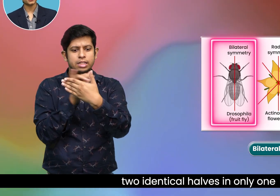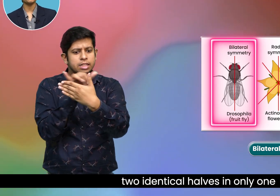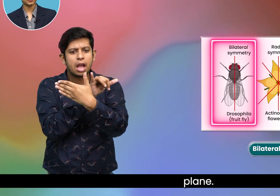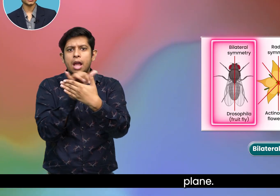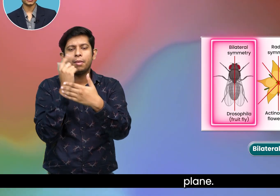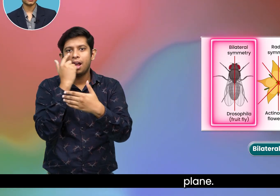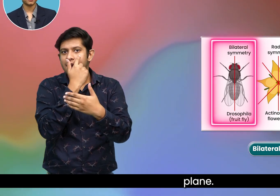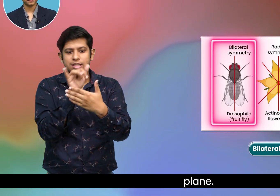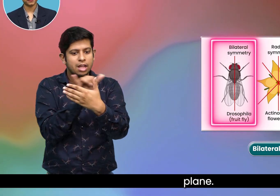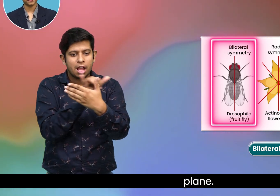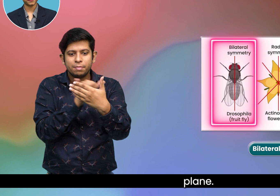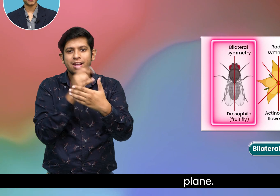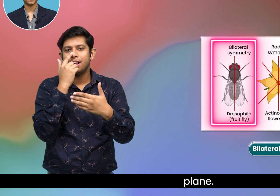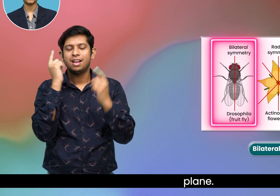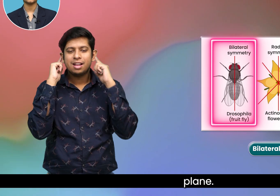only one plane.